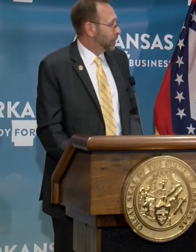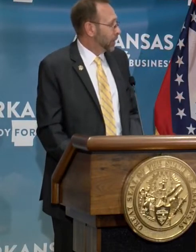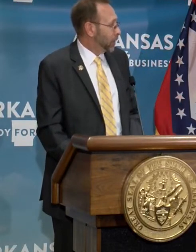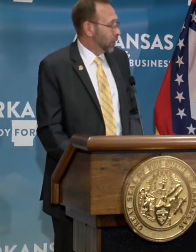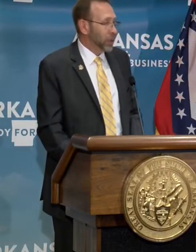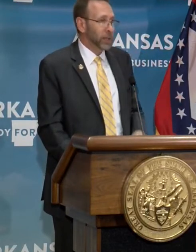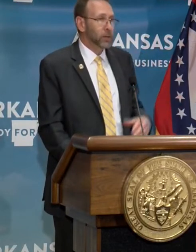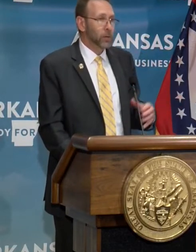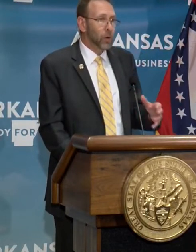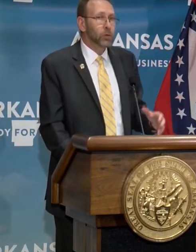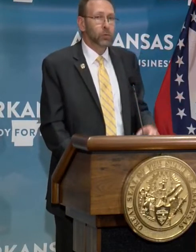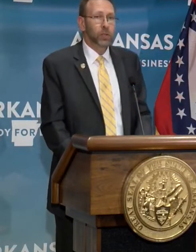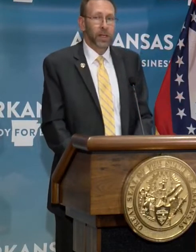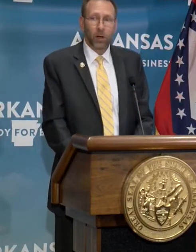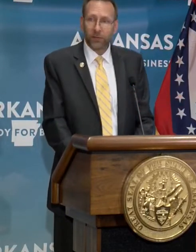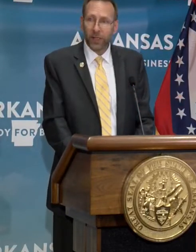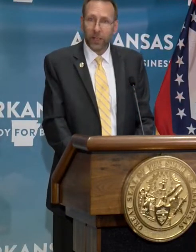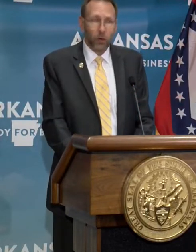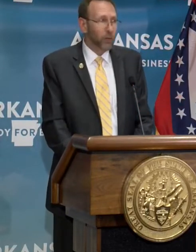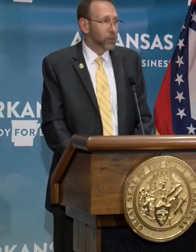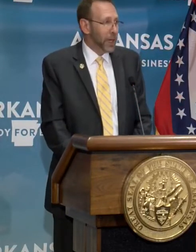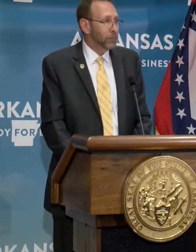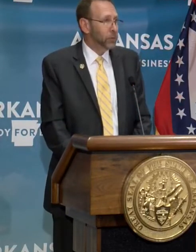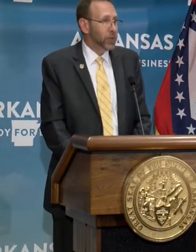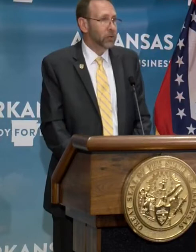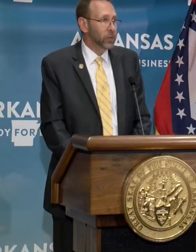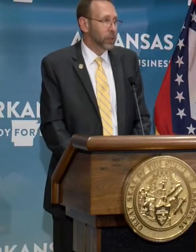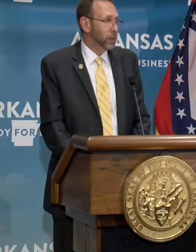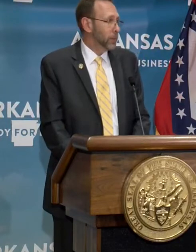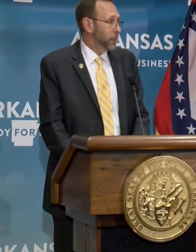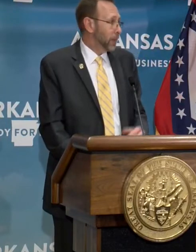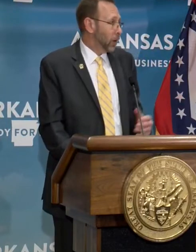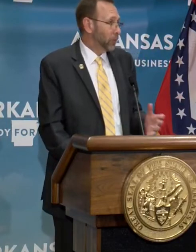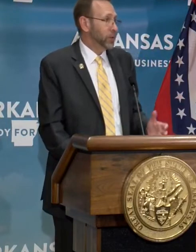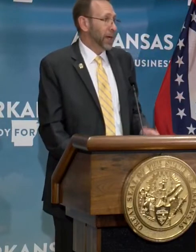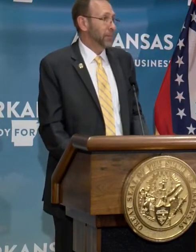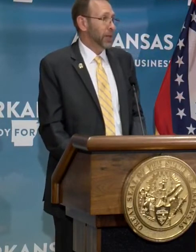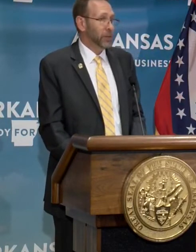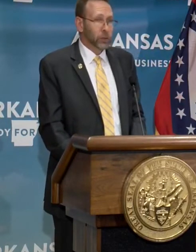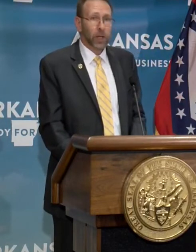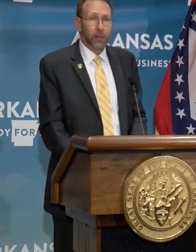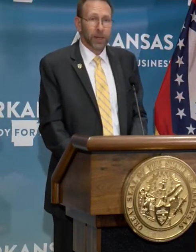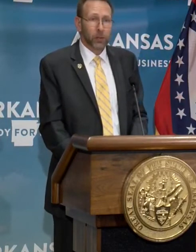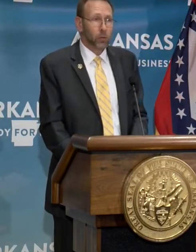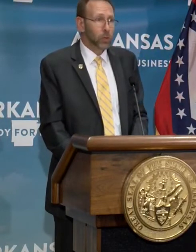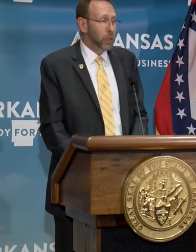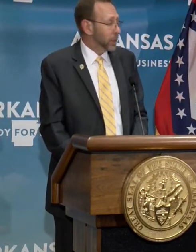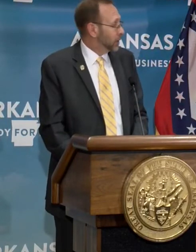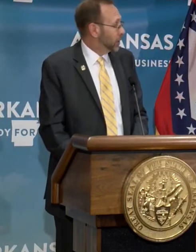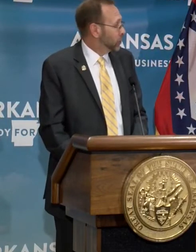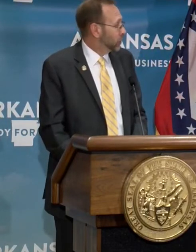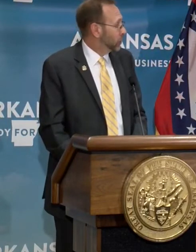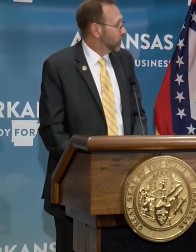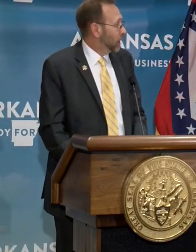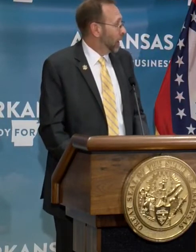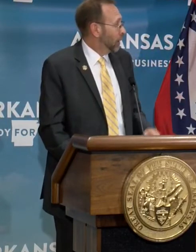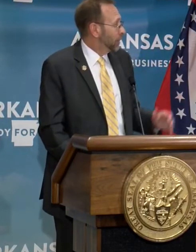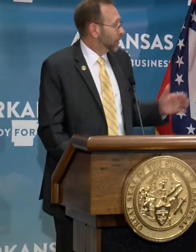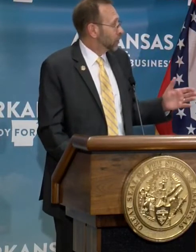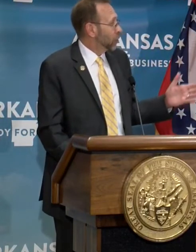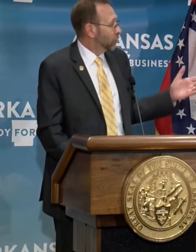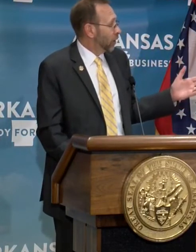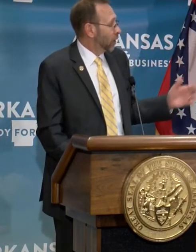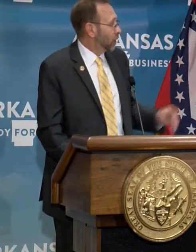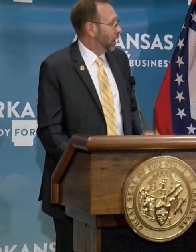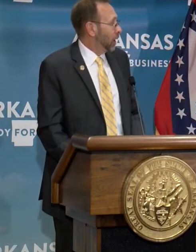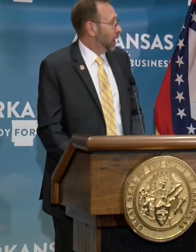And, again, those who get on a ventilator oftentimes are very sick. They oftentimes have underlying medical conditions.